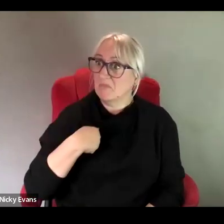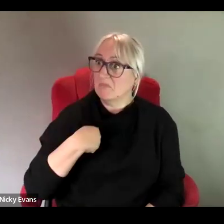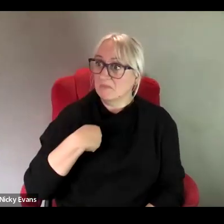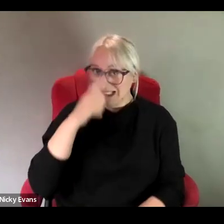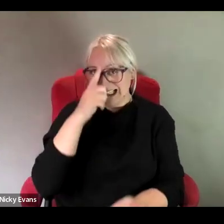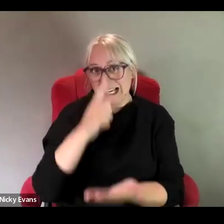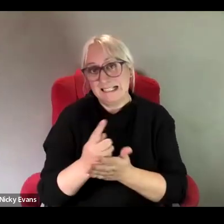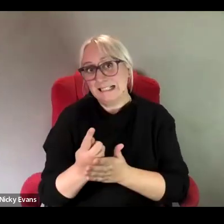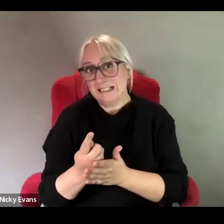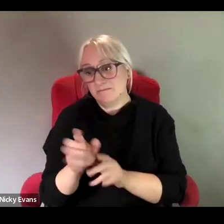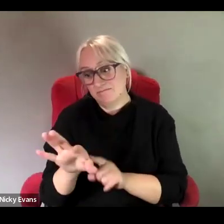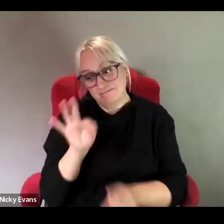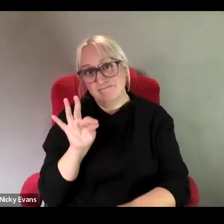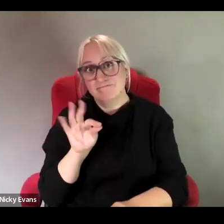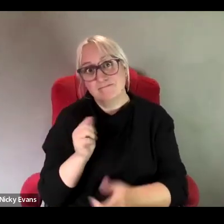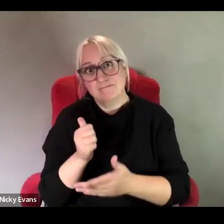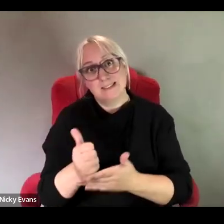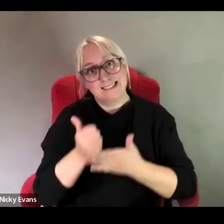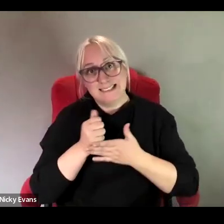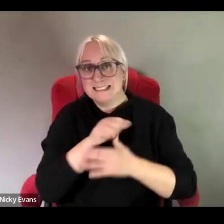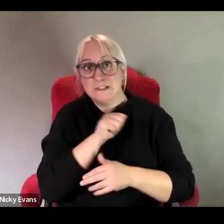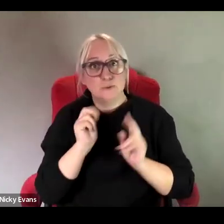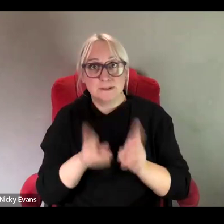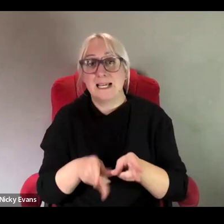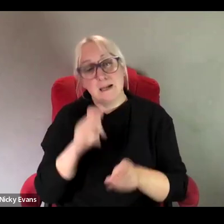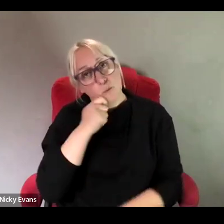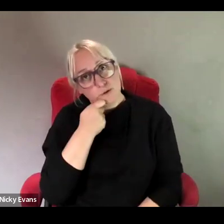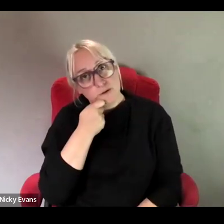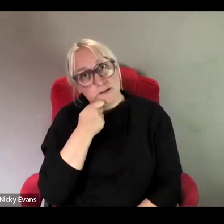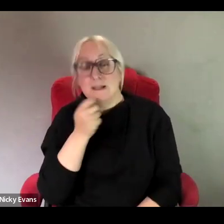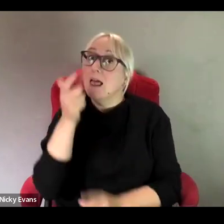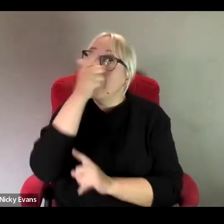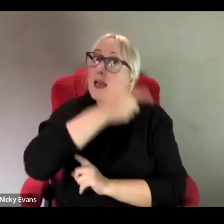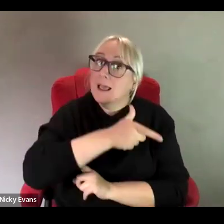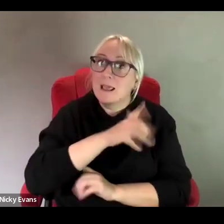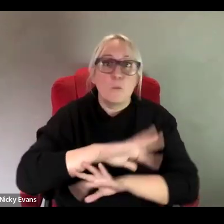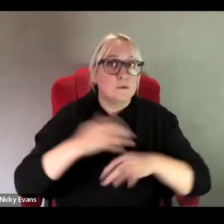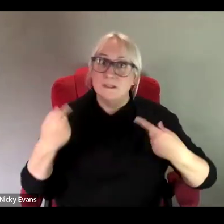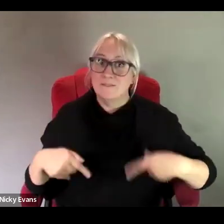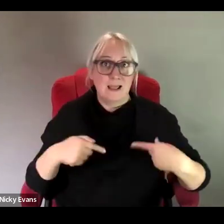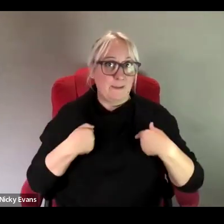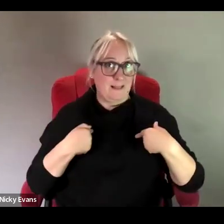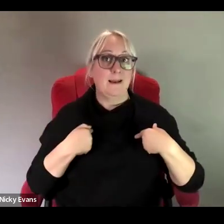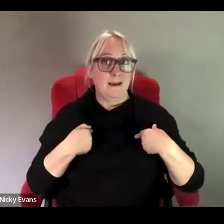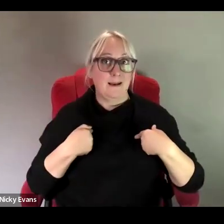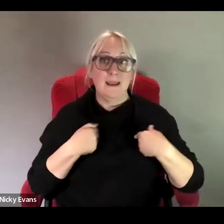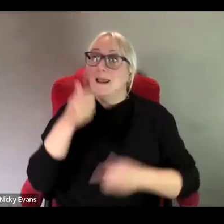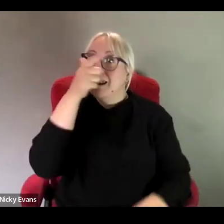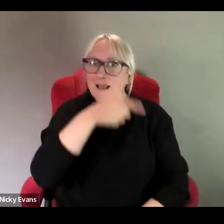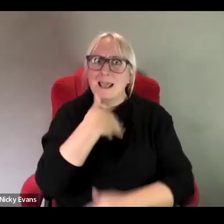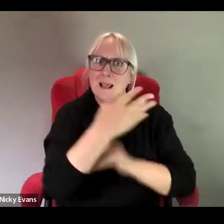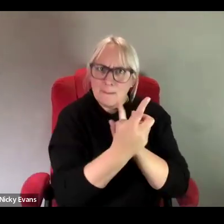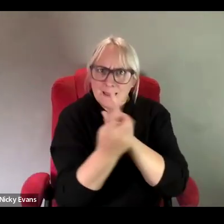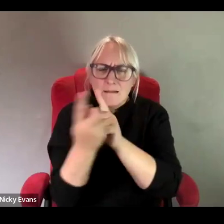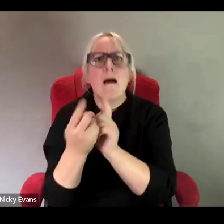taken that option. And luckily it wasn't available to me. And luckily I met other disabled